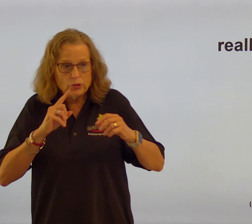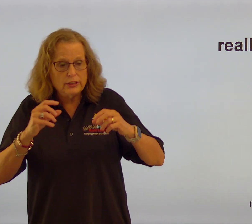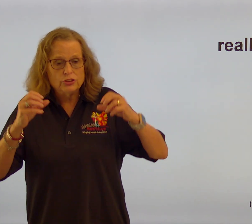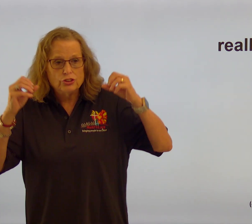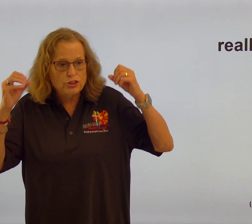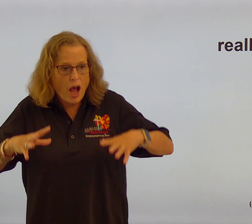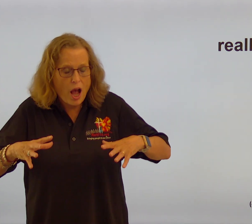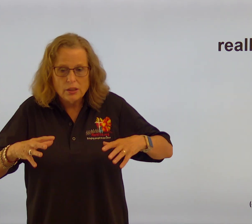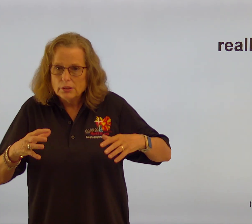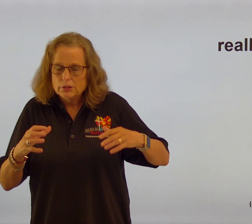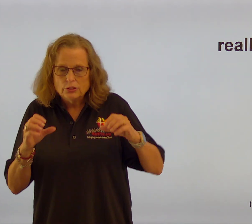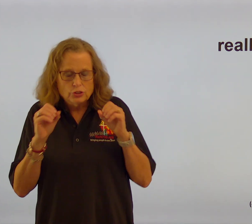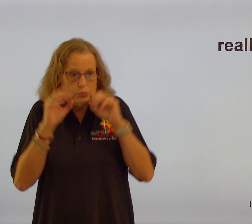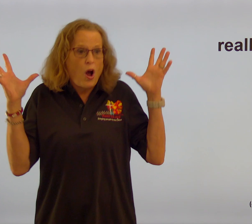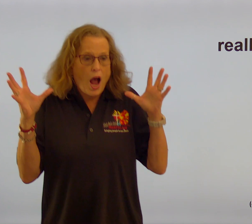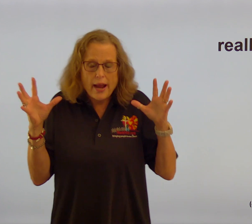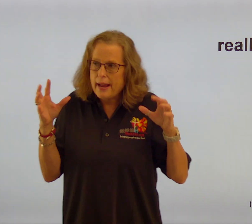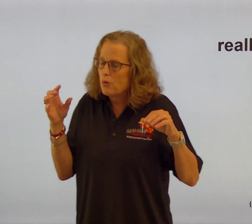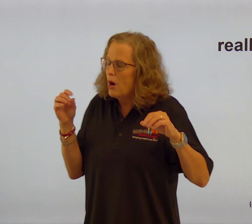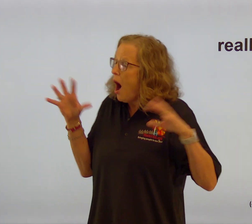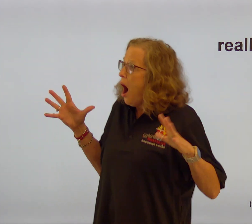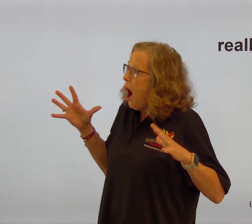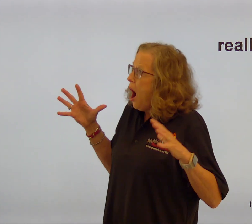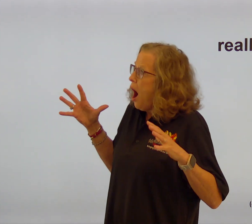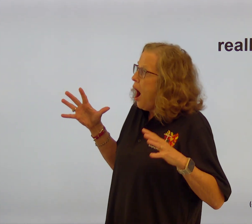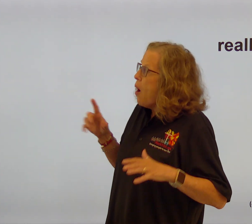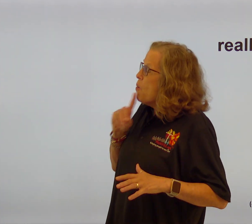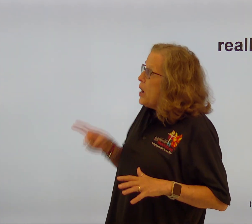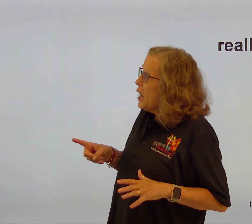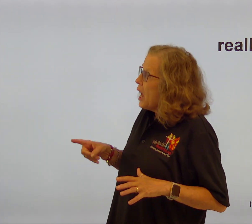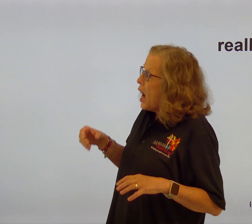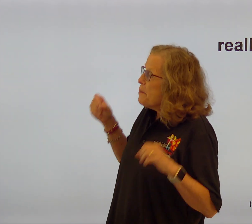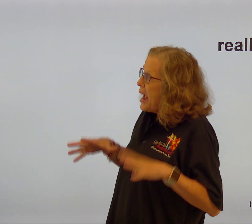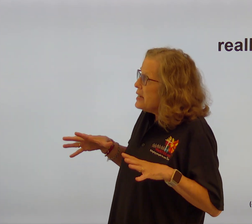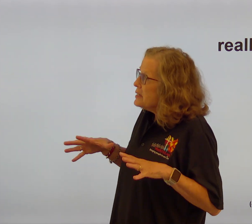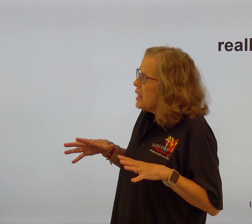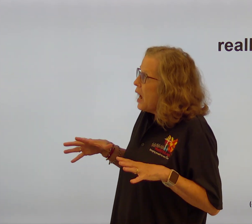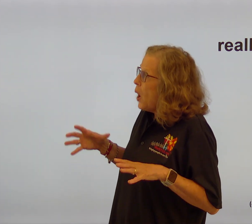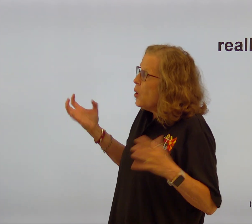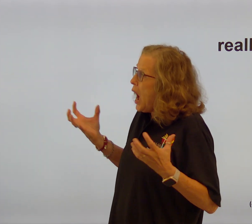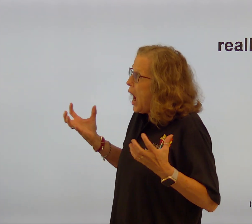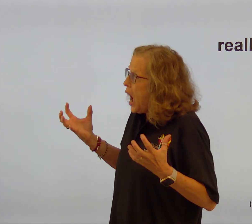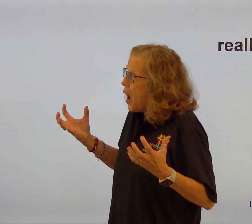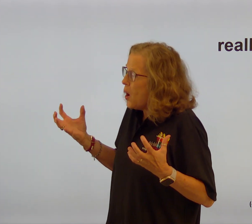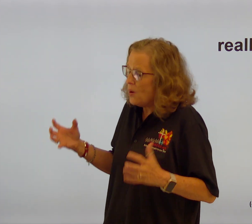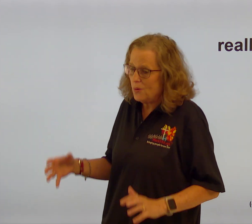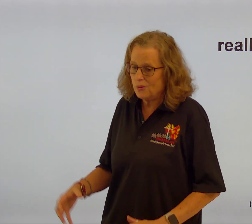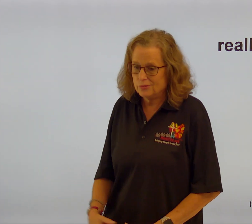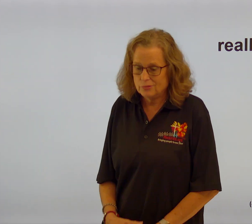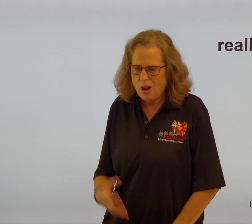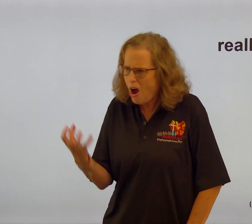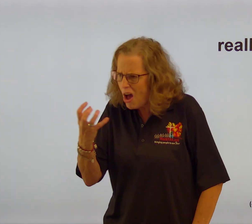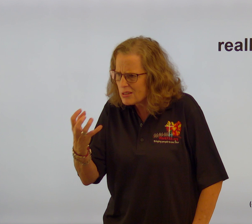really shocked, surprised. were really amazing. Wow! Awesome!